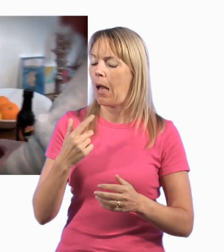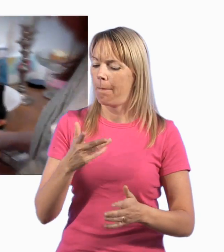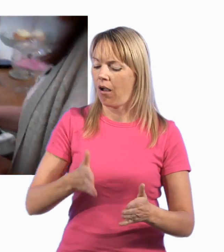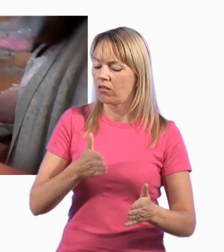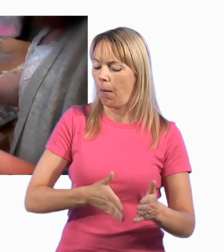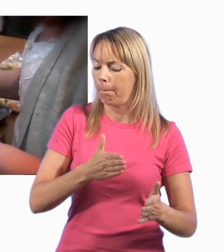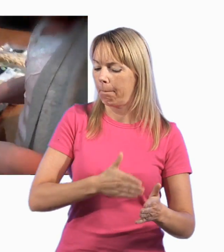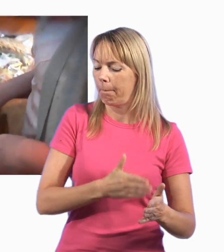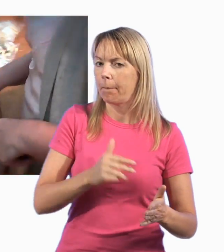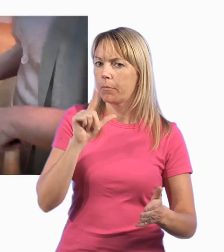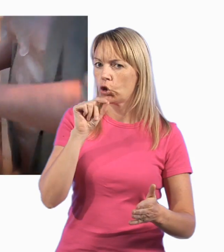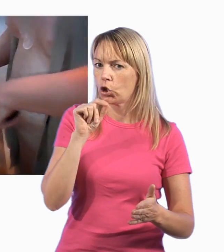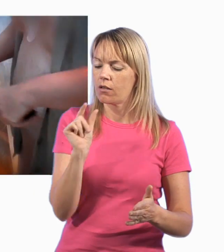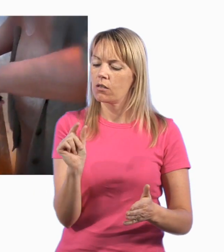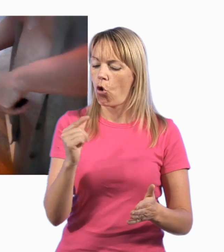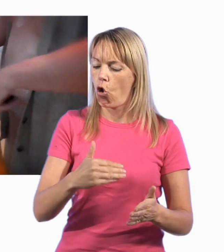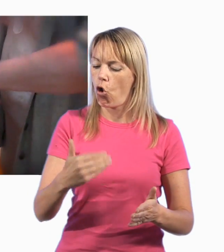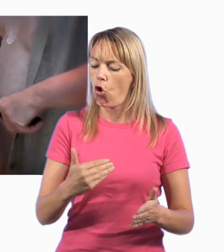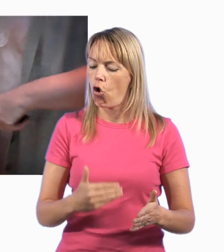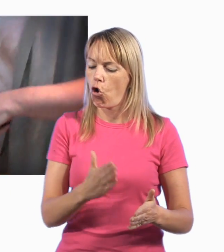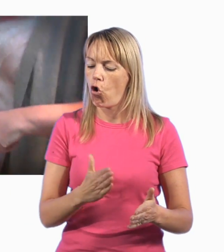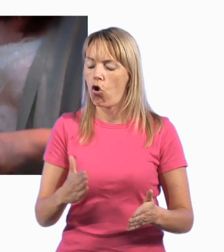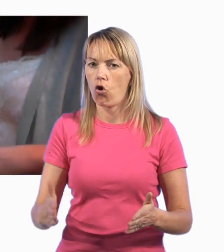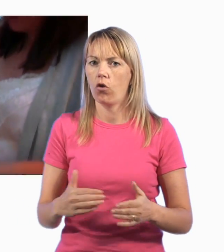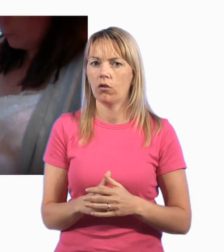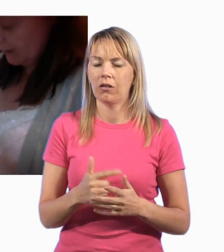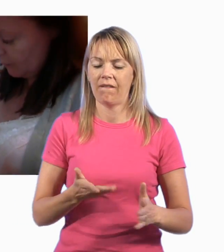chicken into quite small pieces so we